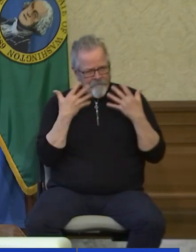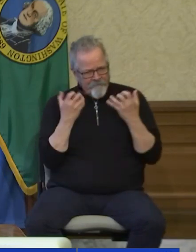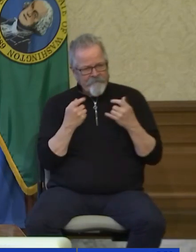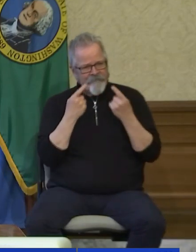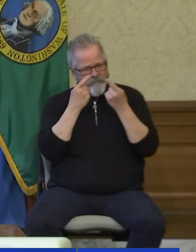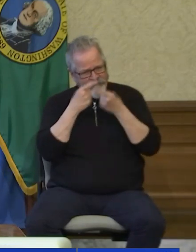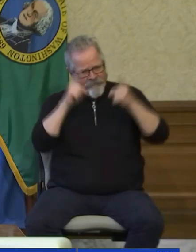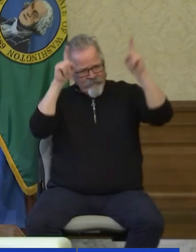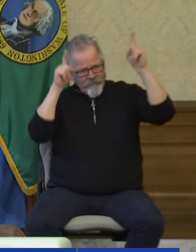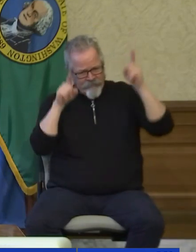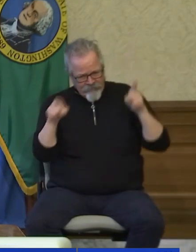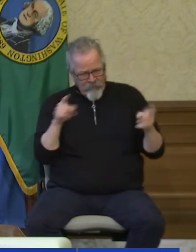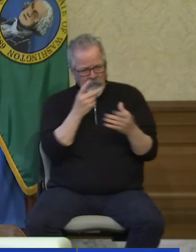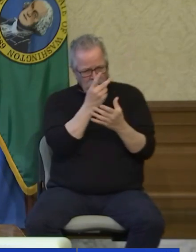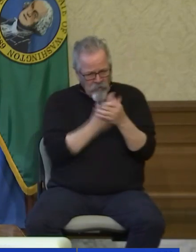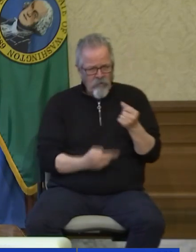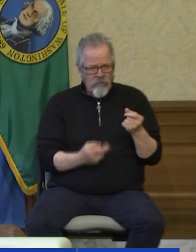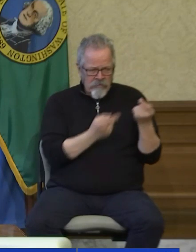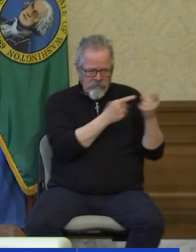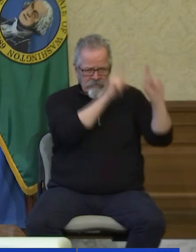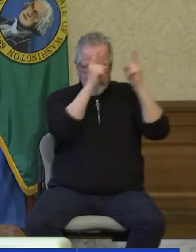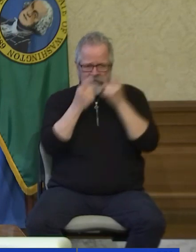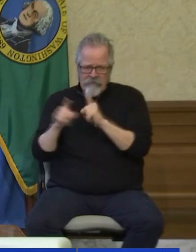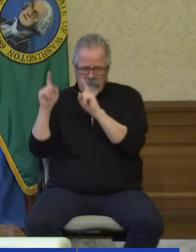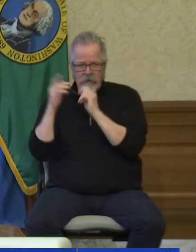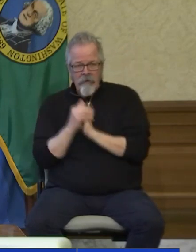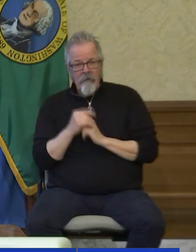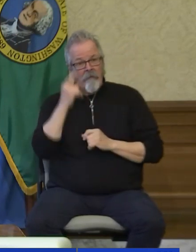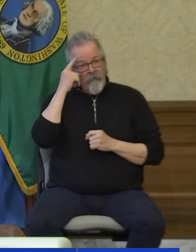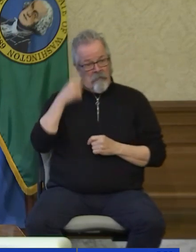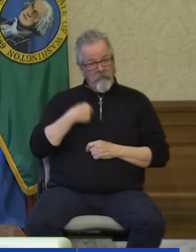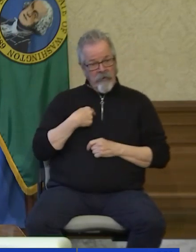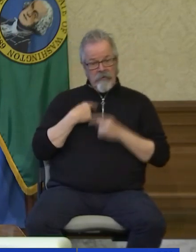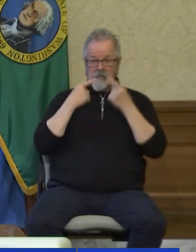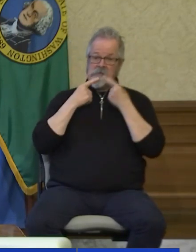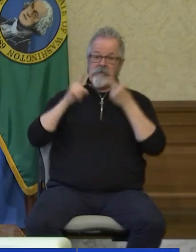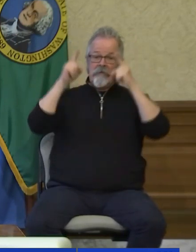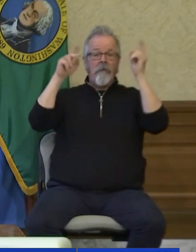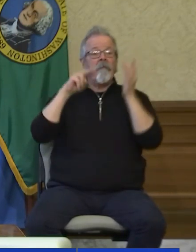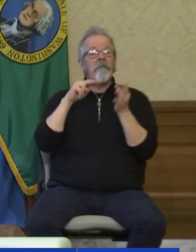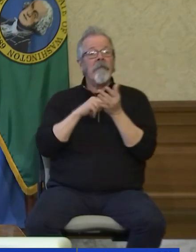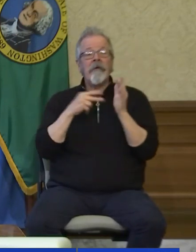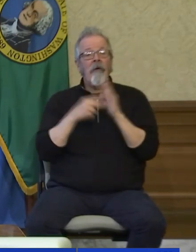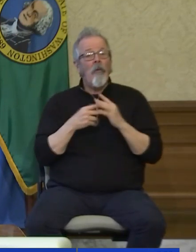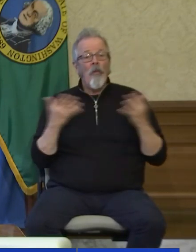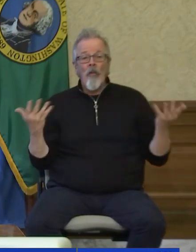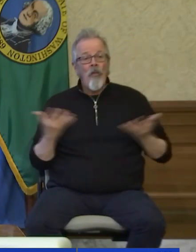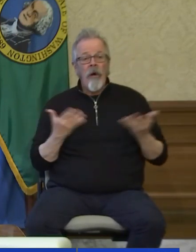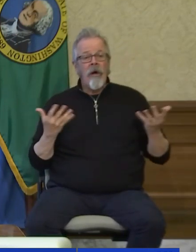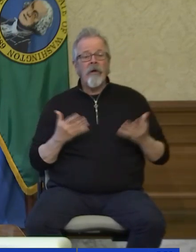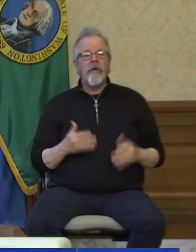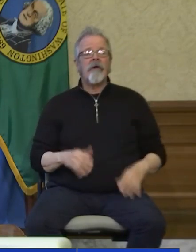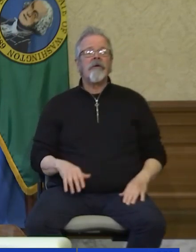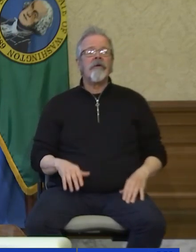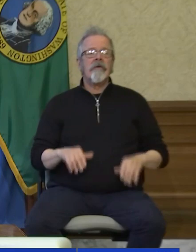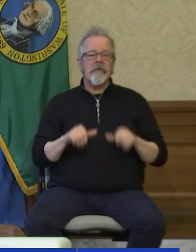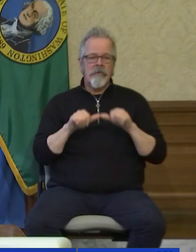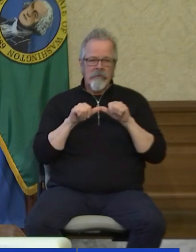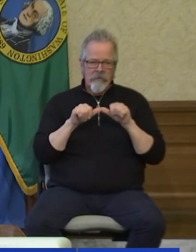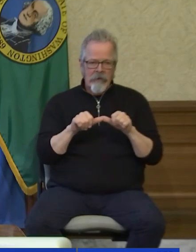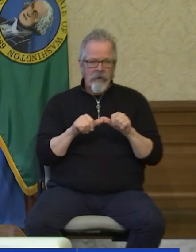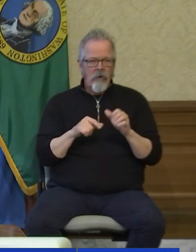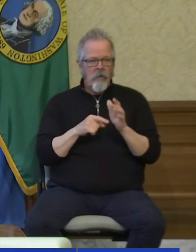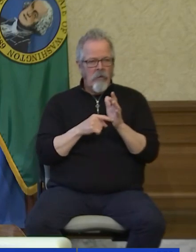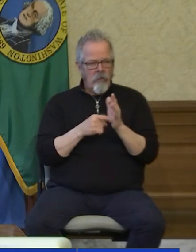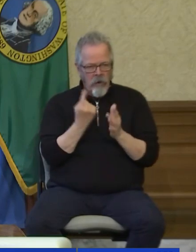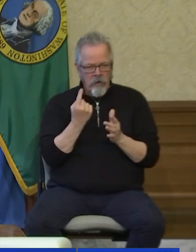this experience once. That'll be a success, and that's what we're intending to do here. All right, I think that's it for